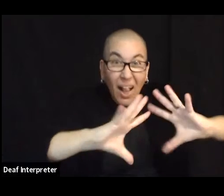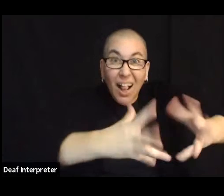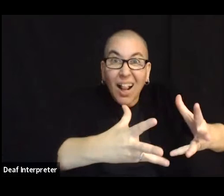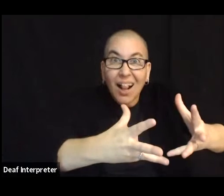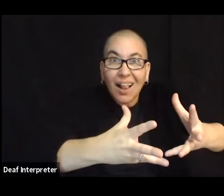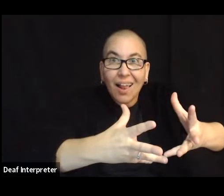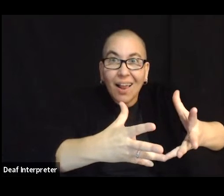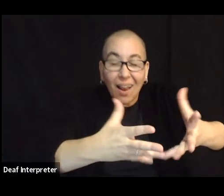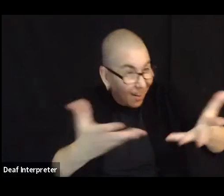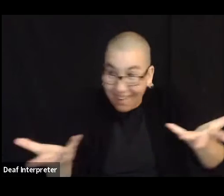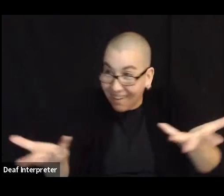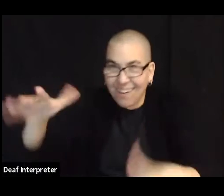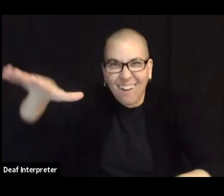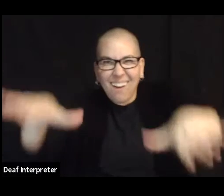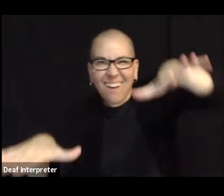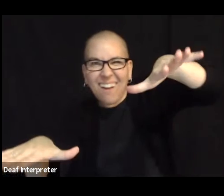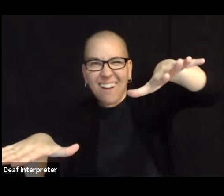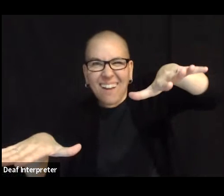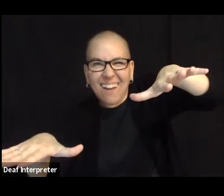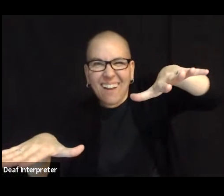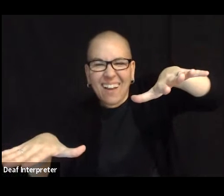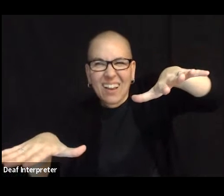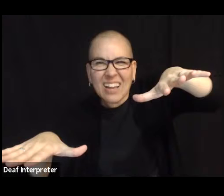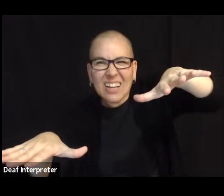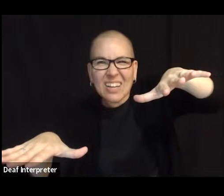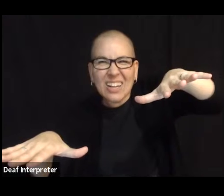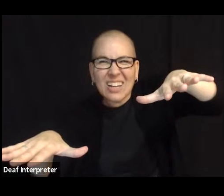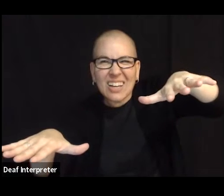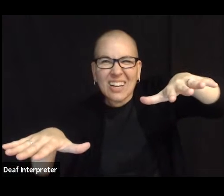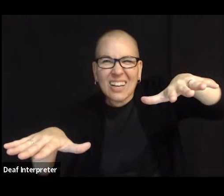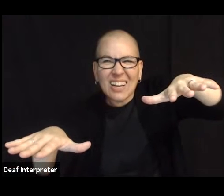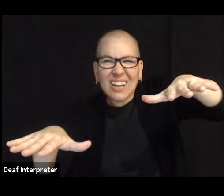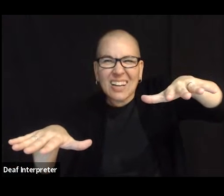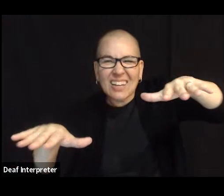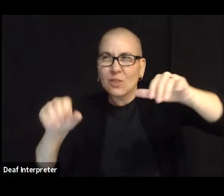huge influx of new doses, and that does